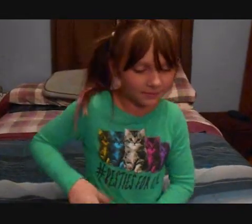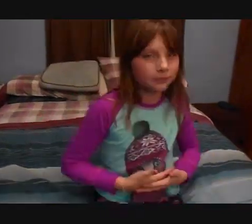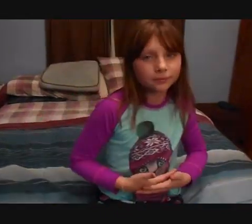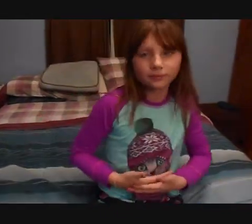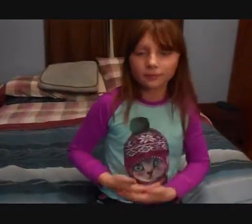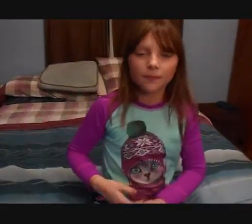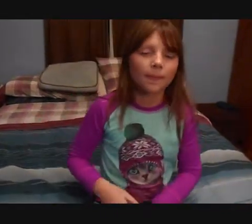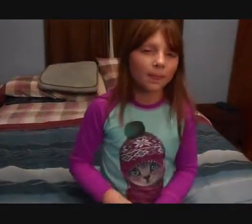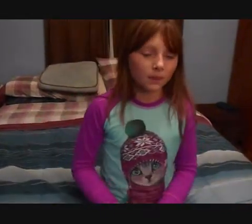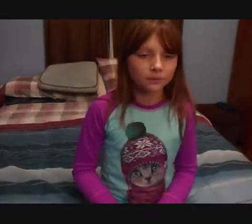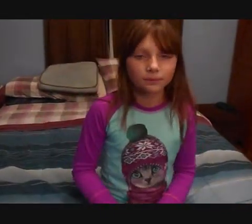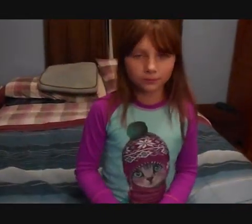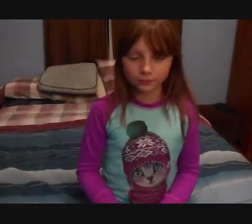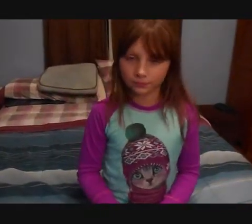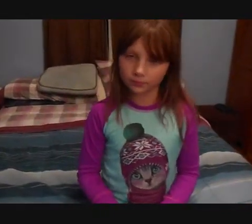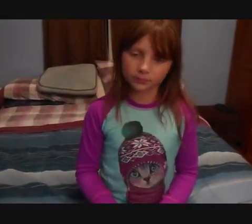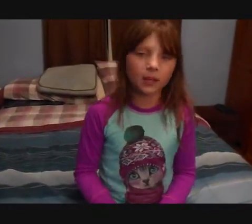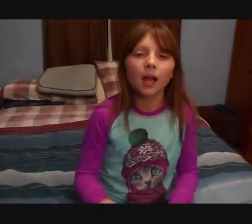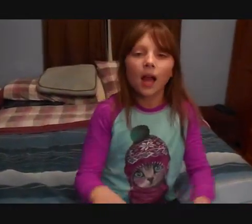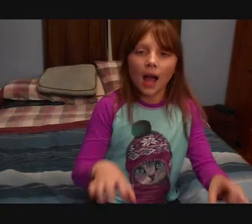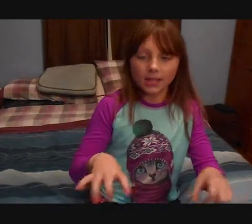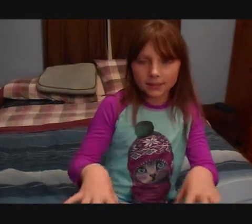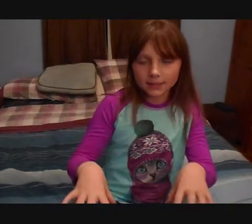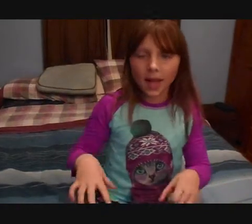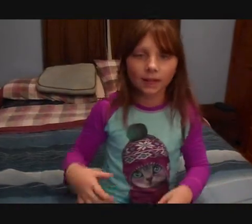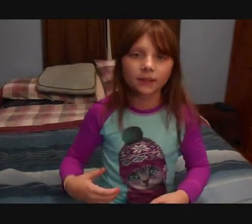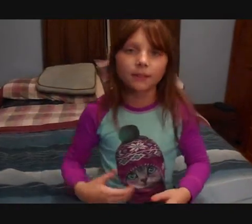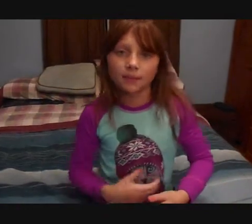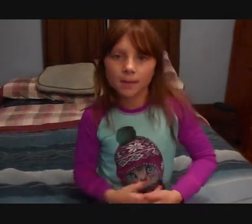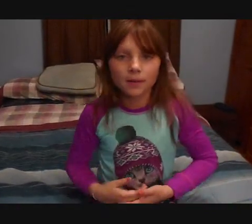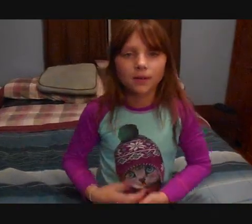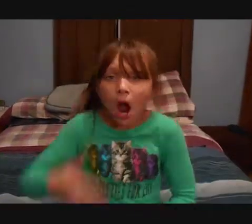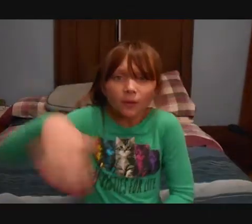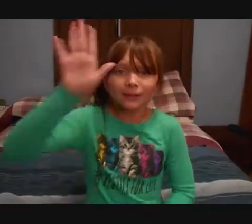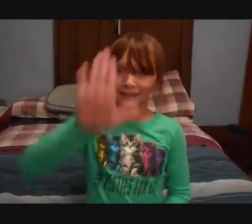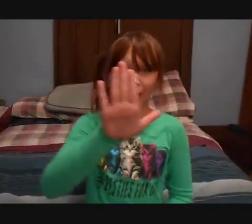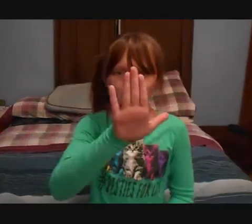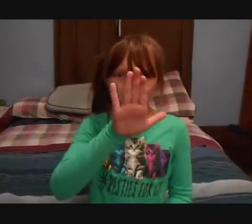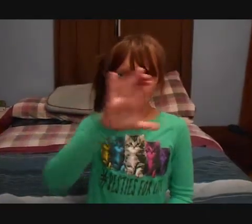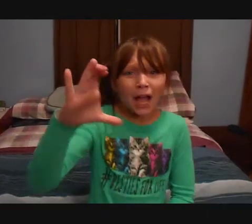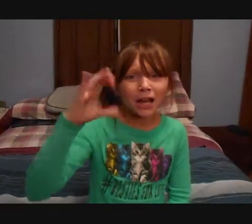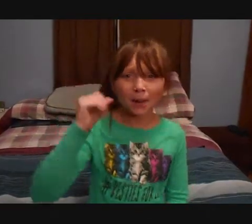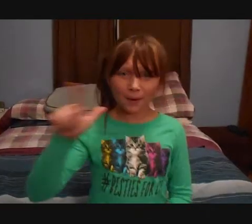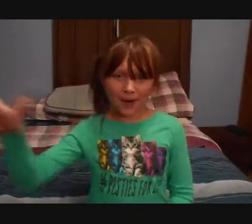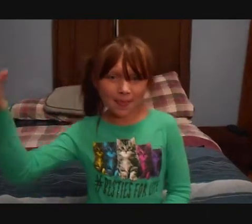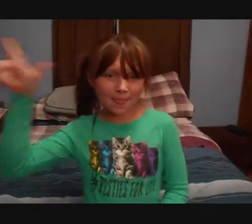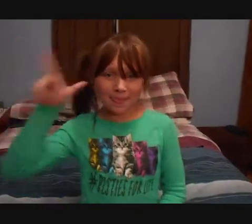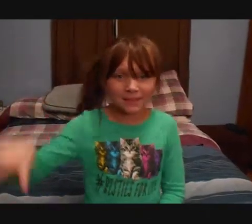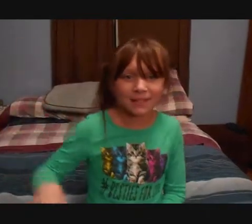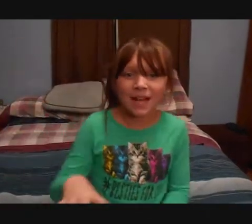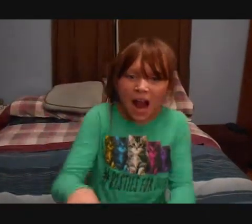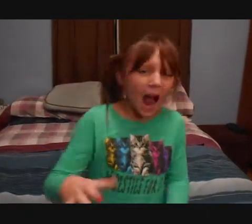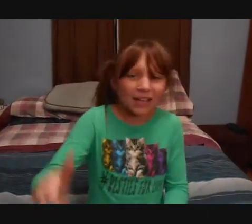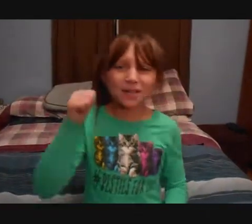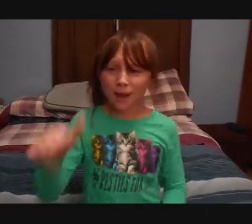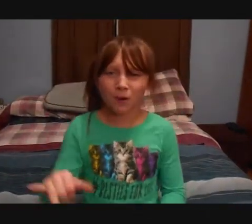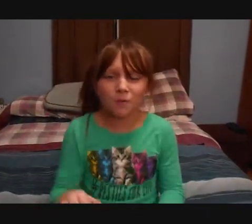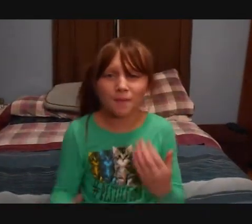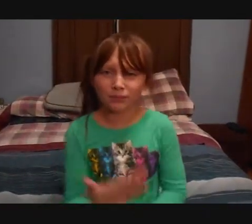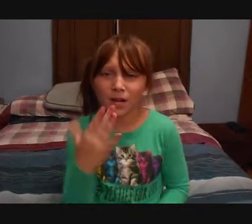Ice, Ice, baby Alright, stop, collaborate and listen, Ice is back with my brand